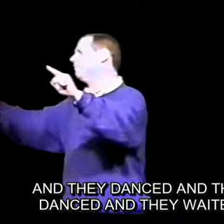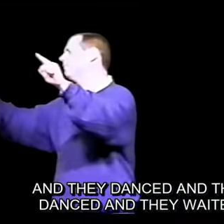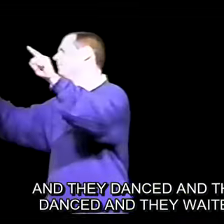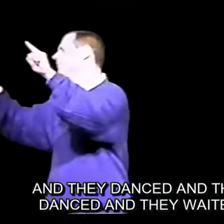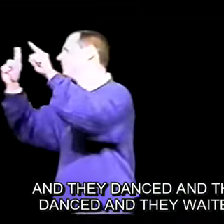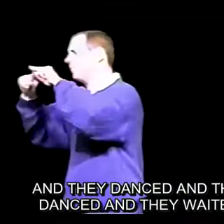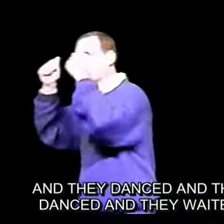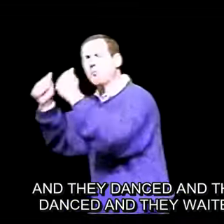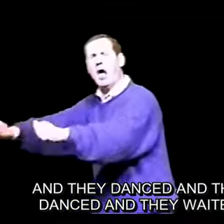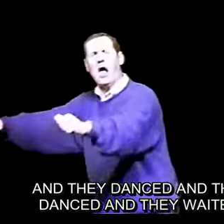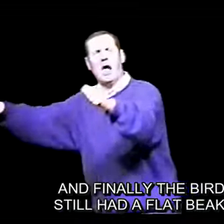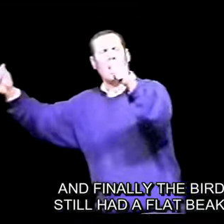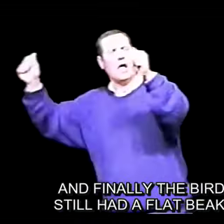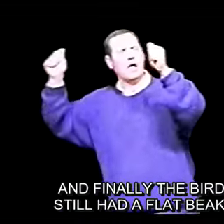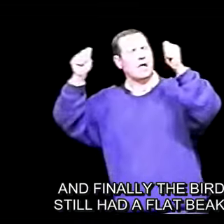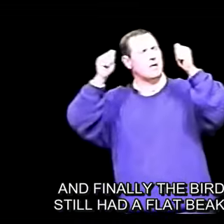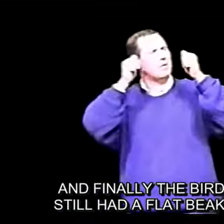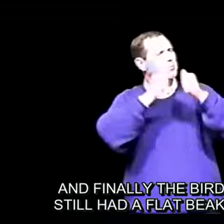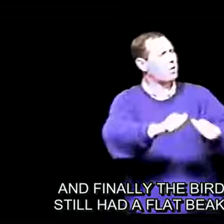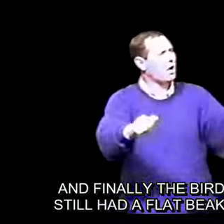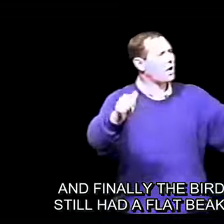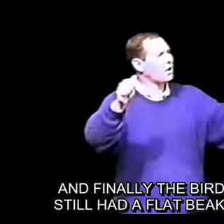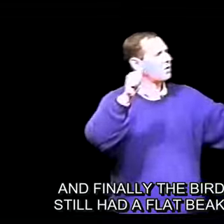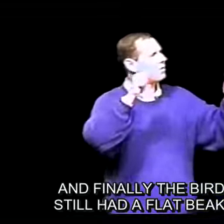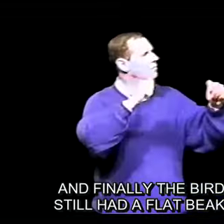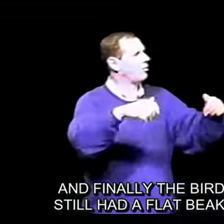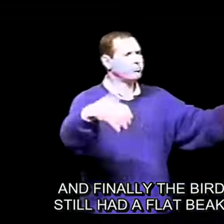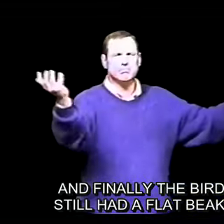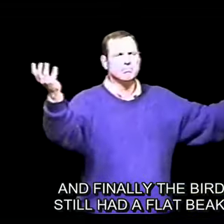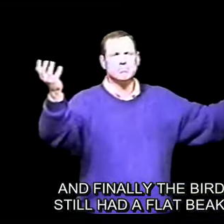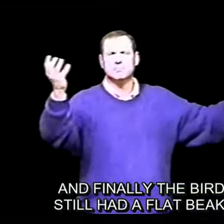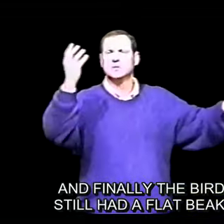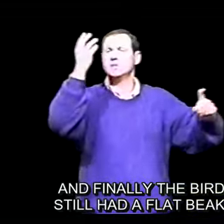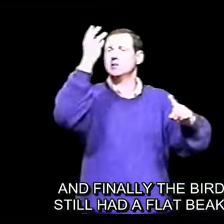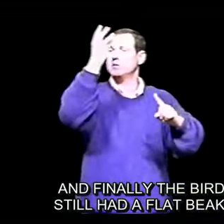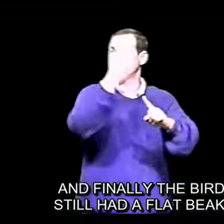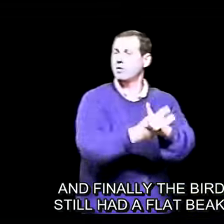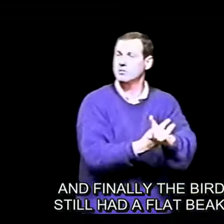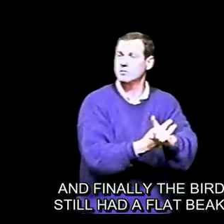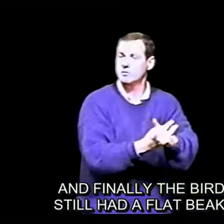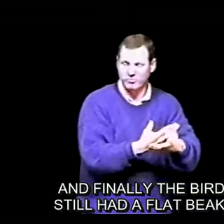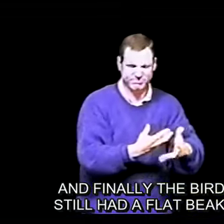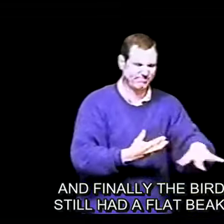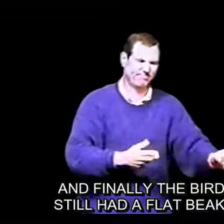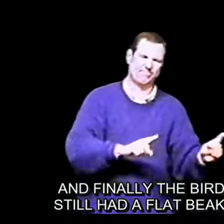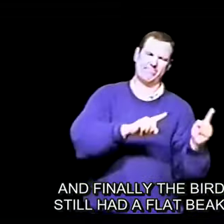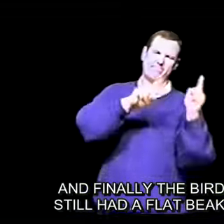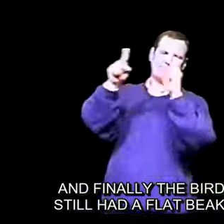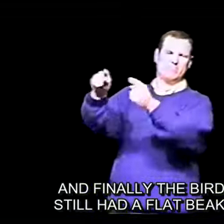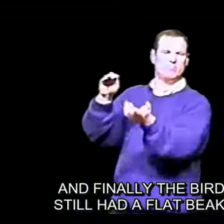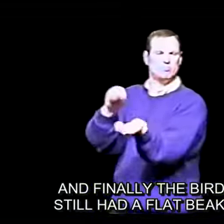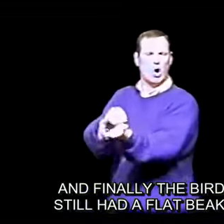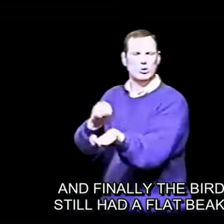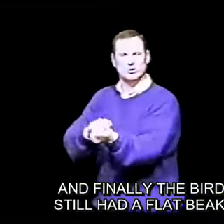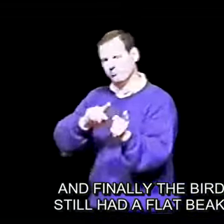waited. And finally, the bird still had a flat